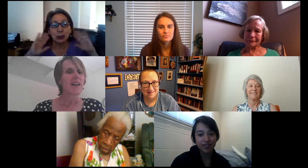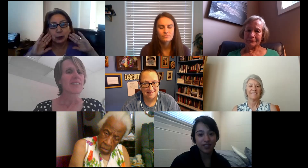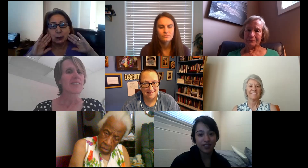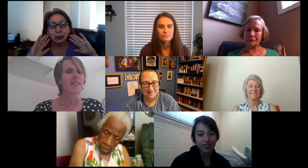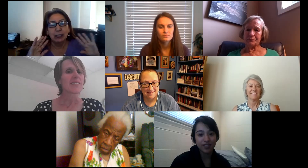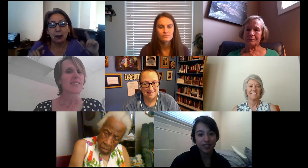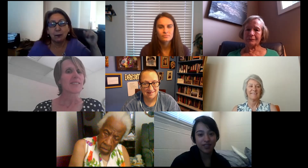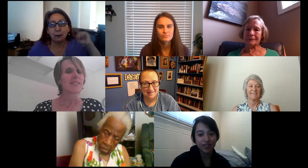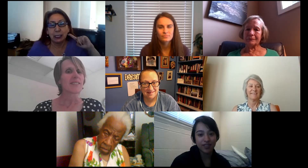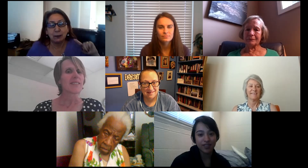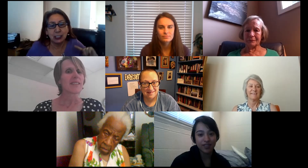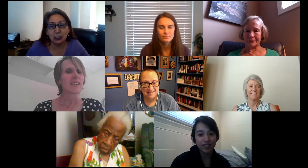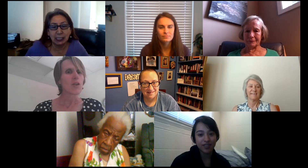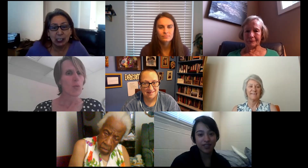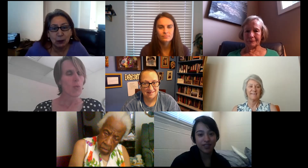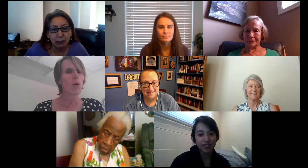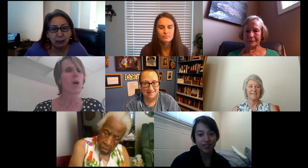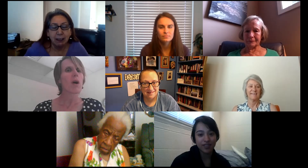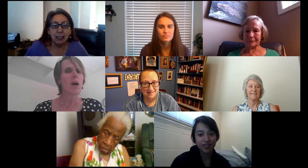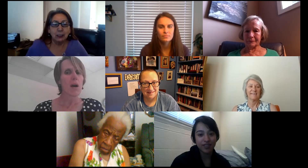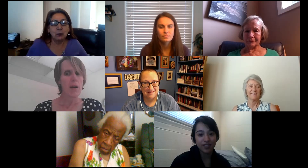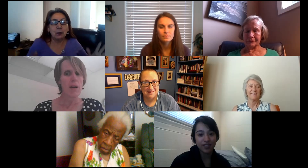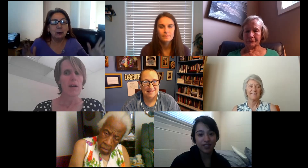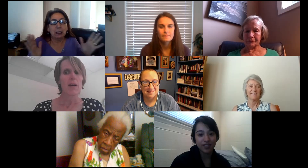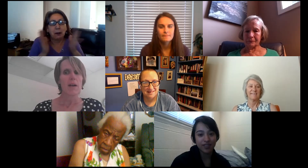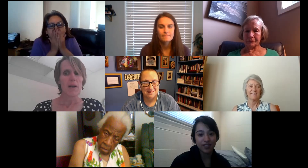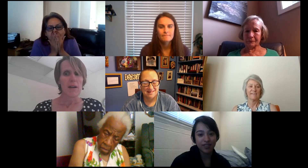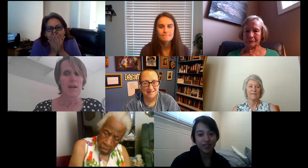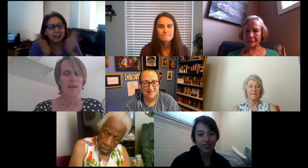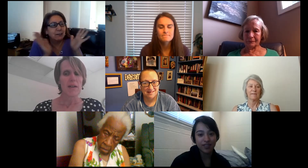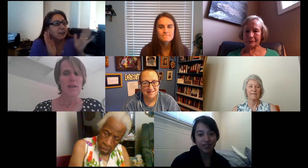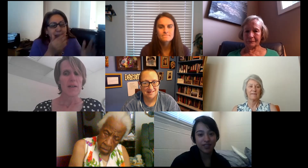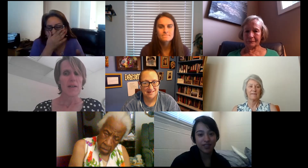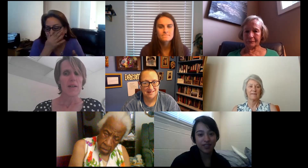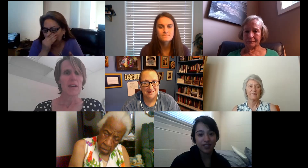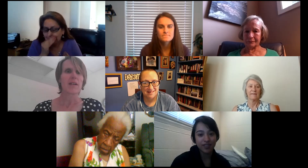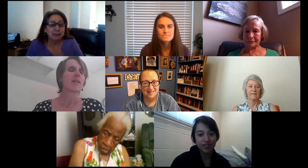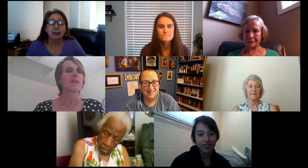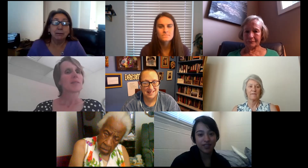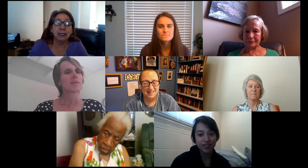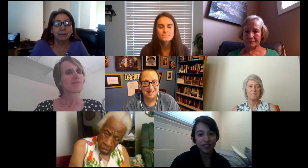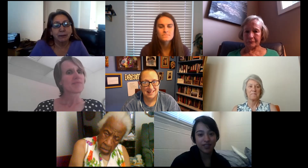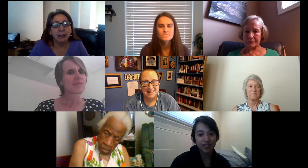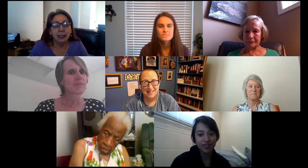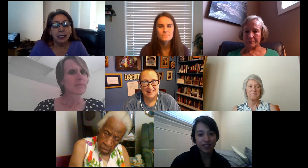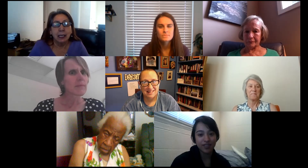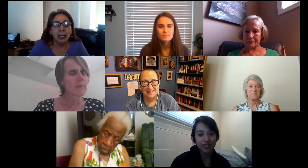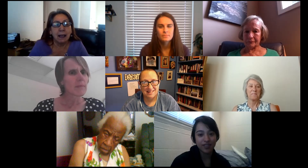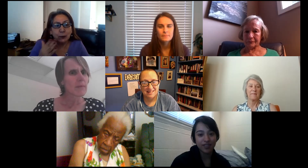hear now from the ear that she couldn't hear. So we were like, oh my God, we're all excited. But after